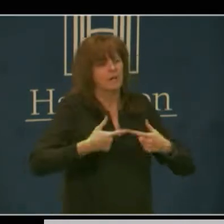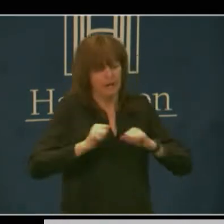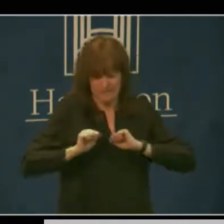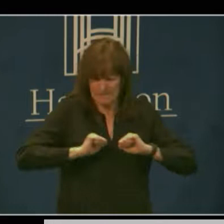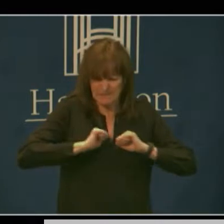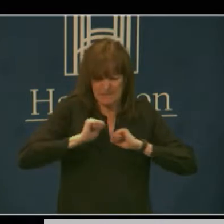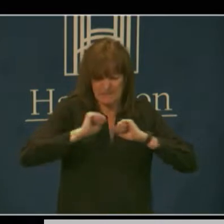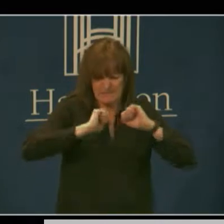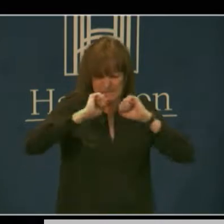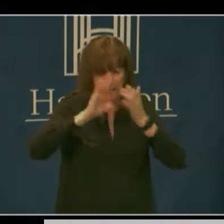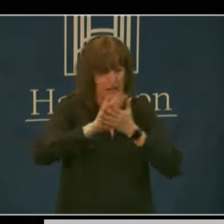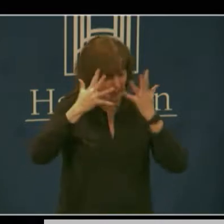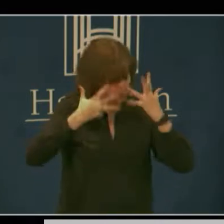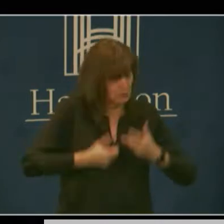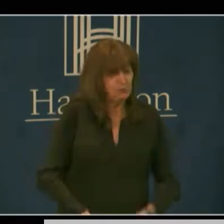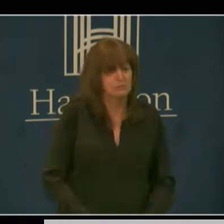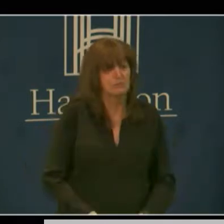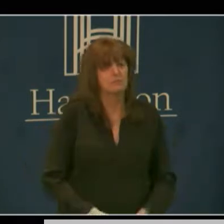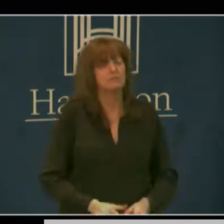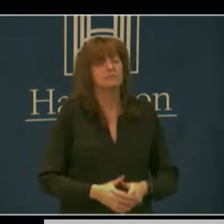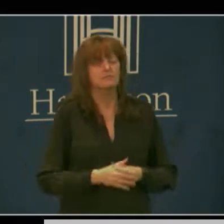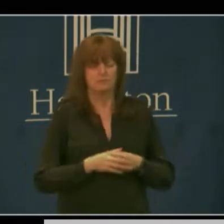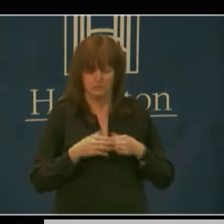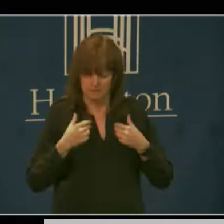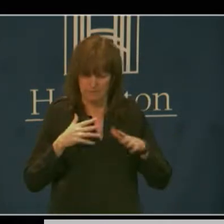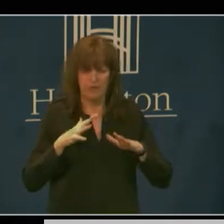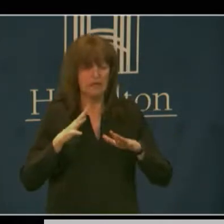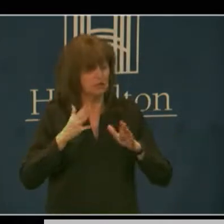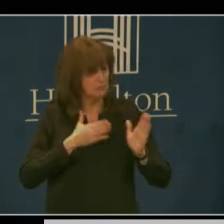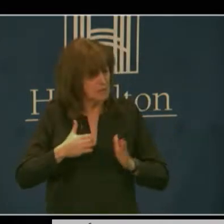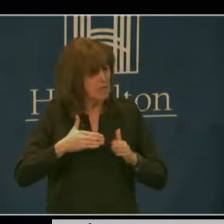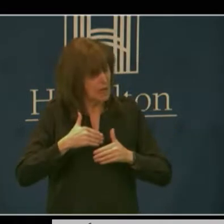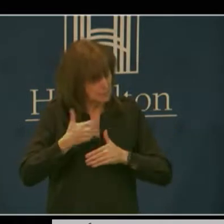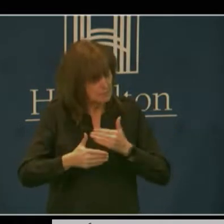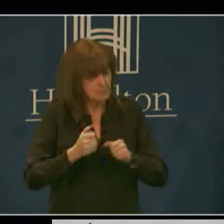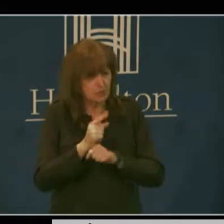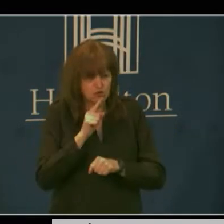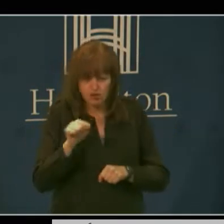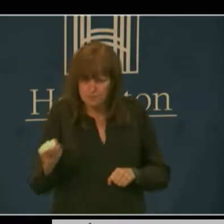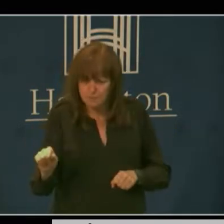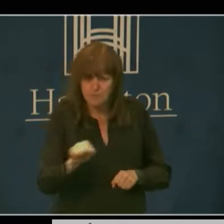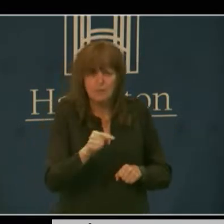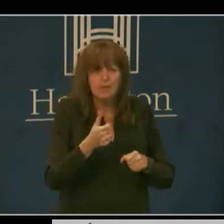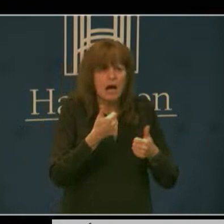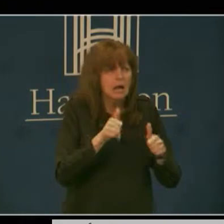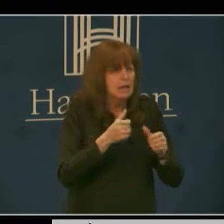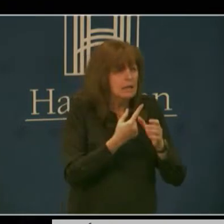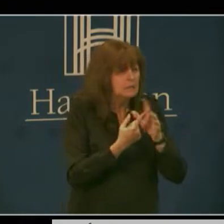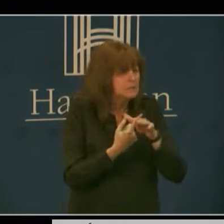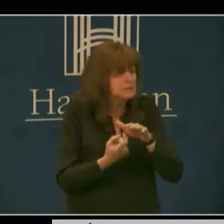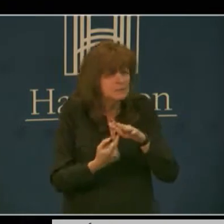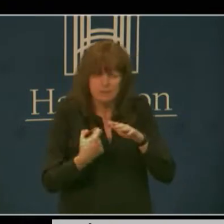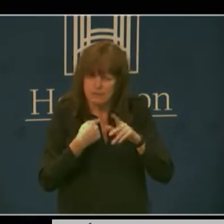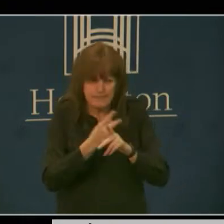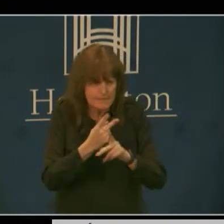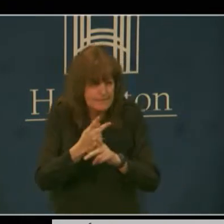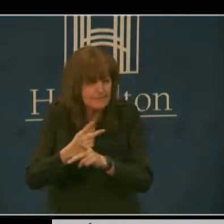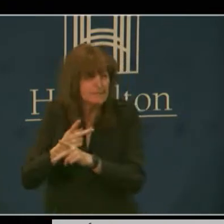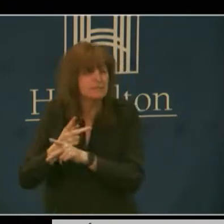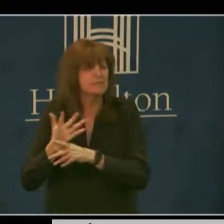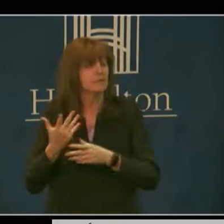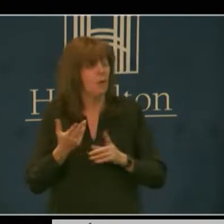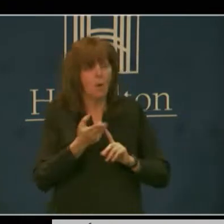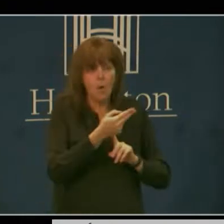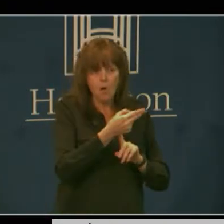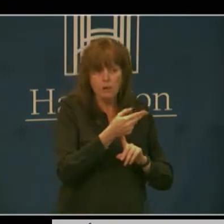regime for dealing with what the situation is today. We've also gone into the community and ensured that we have hotel rooms available should we need to